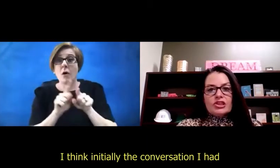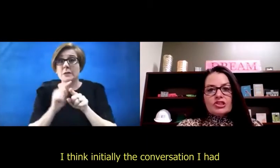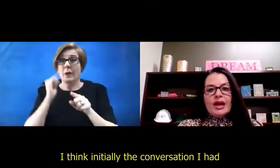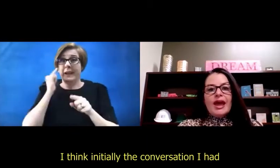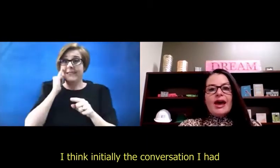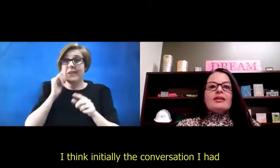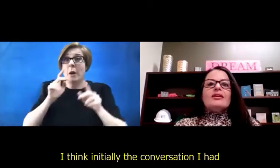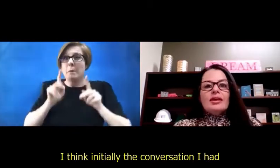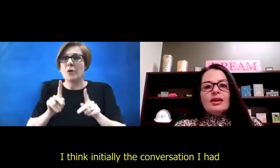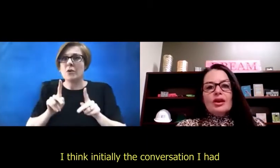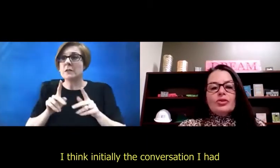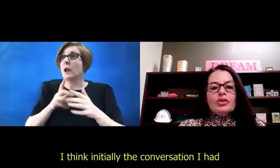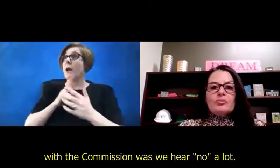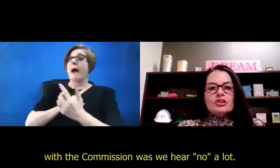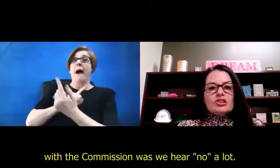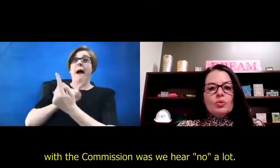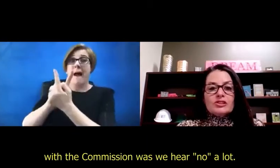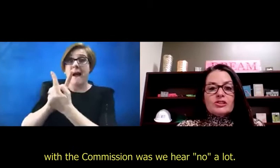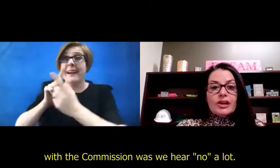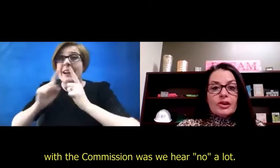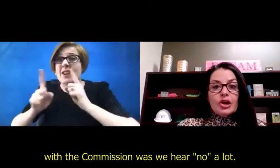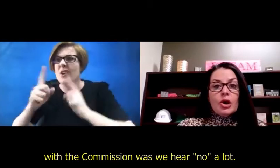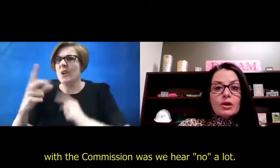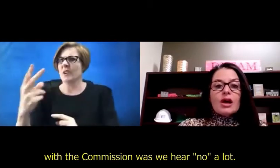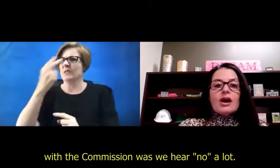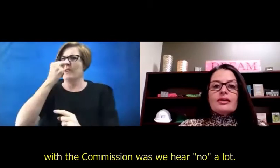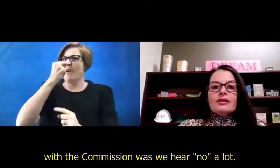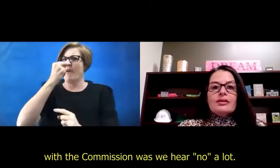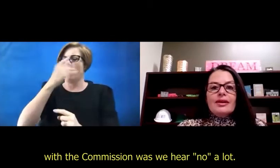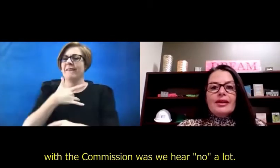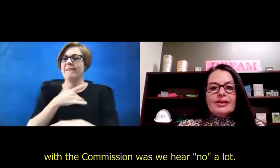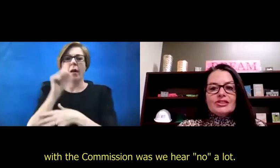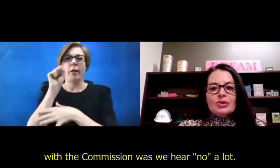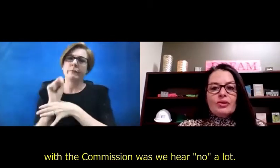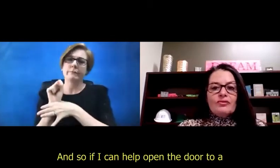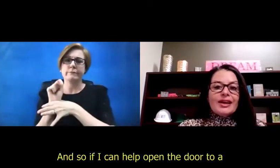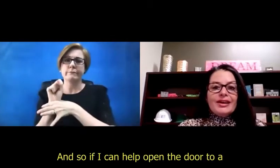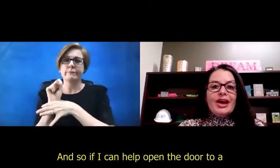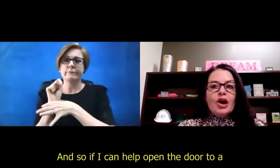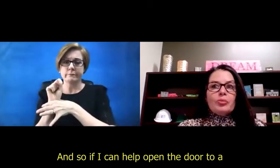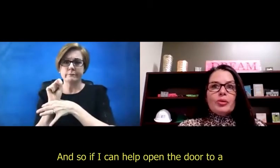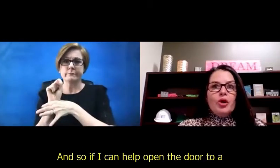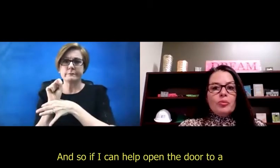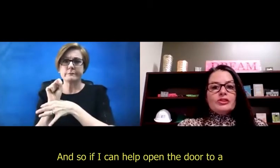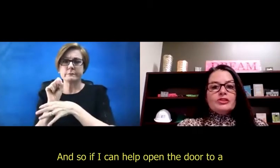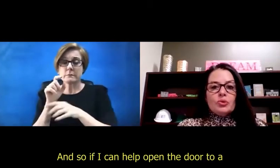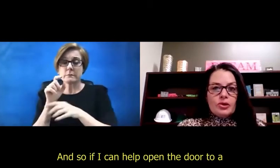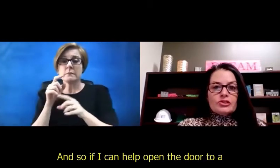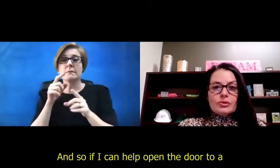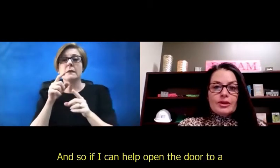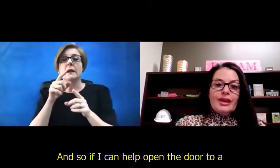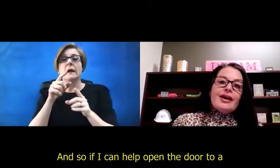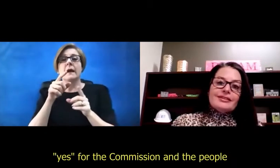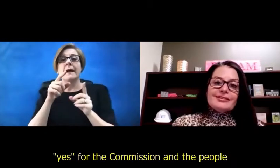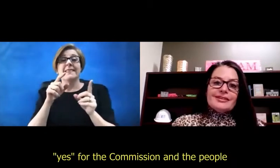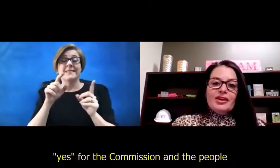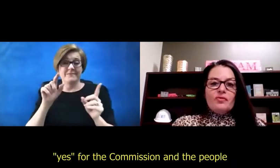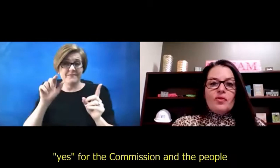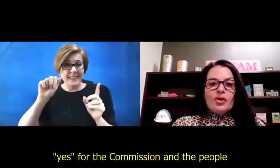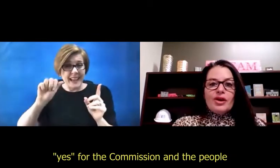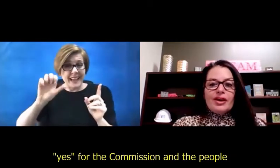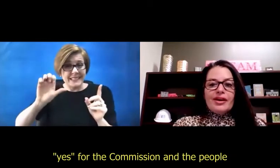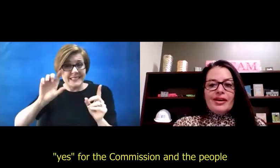the conversation I had with the commission was, we hear no a lot. And so if I can help open the door to a